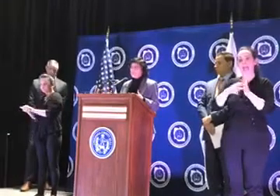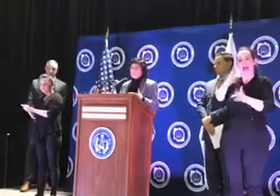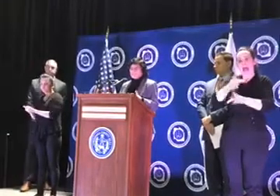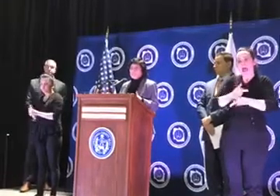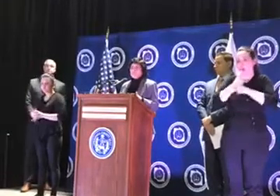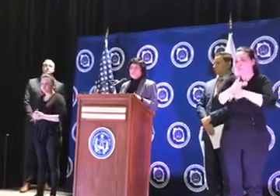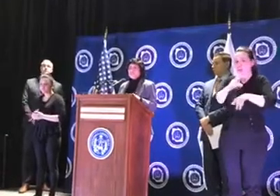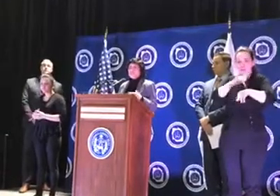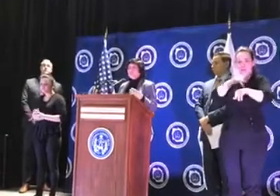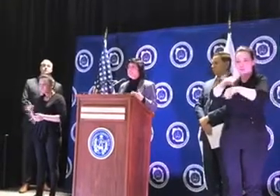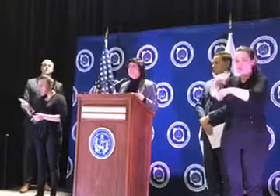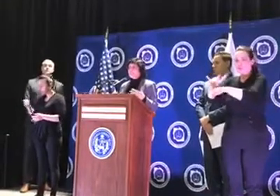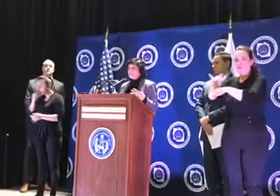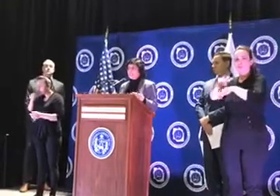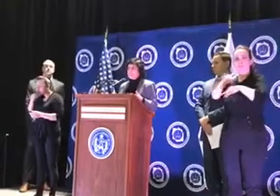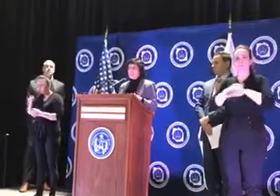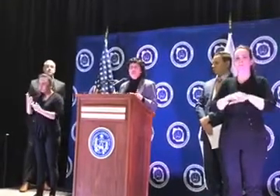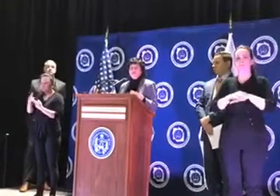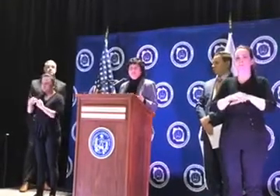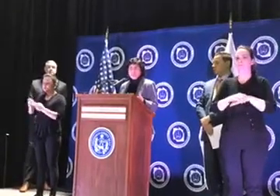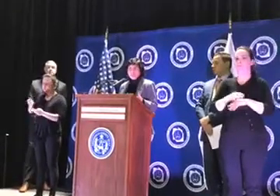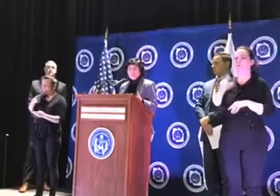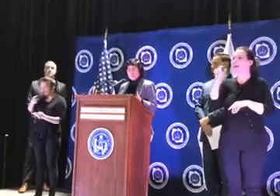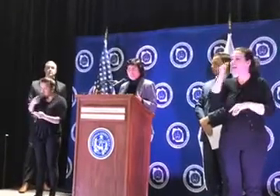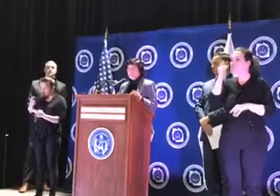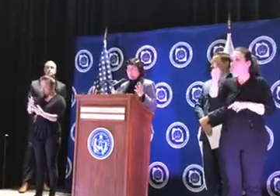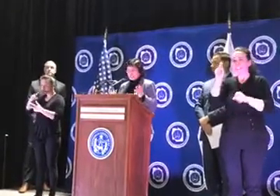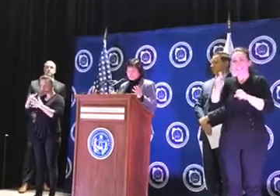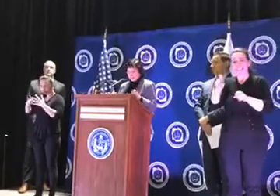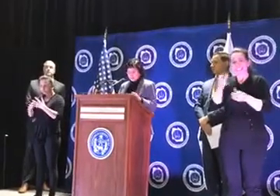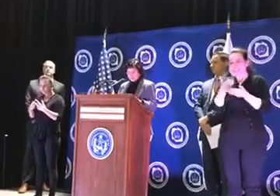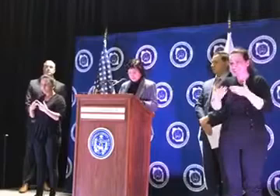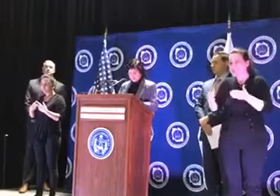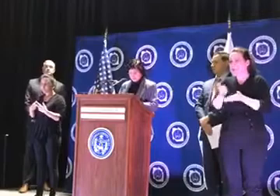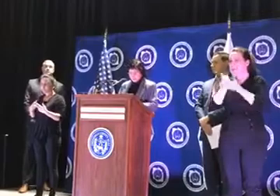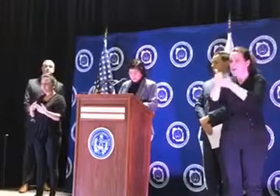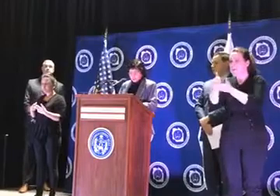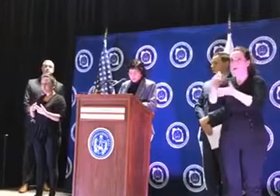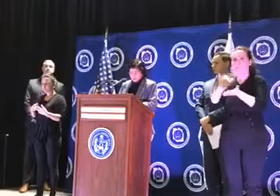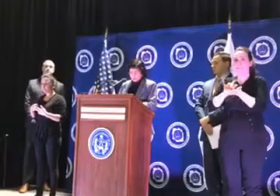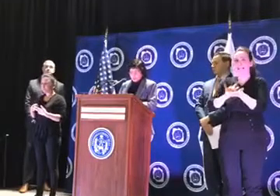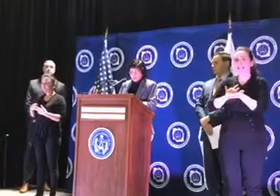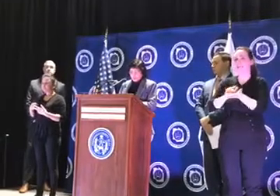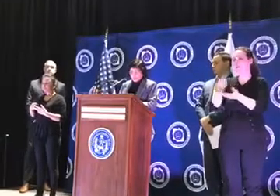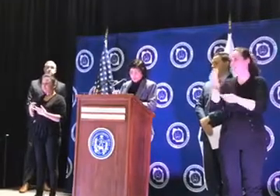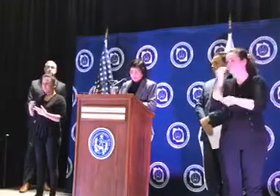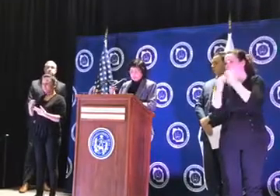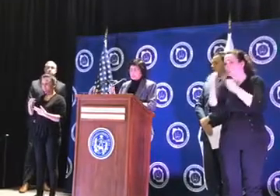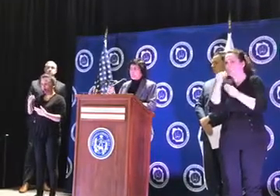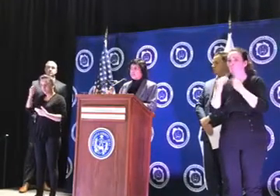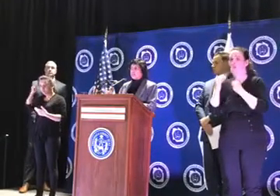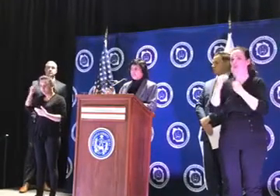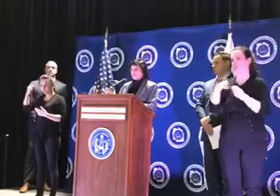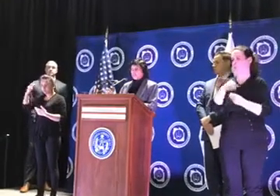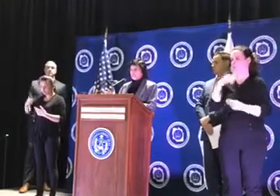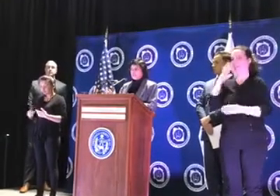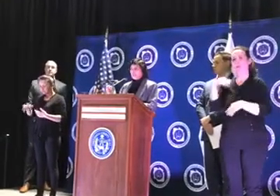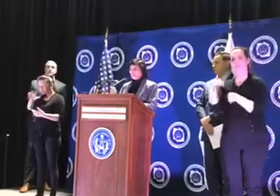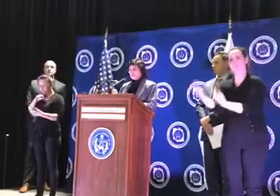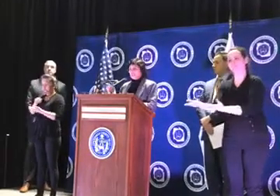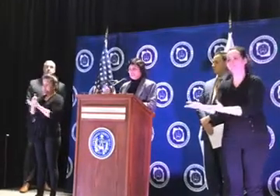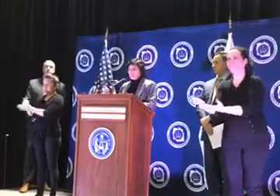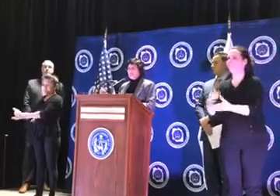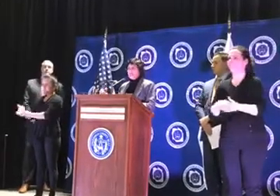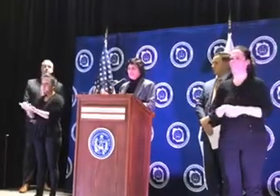needs are, medications or anything which they need, including mental health. So that's the part which we do. Then the contact of cases,